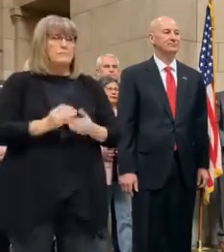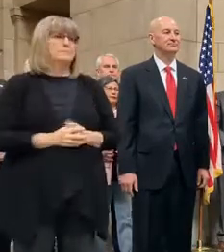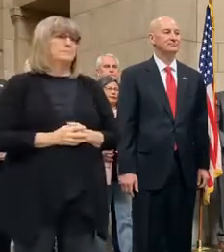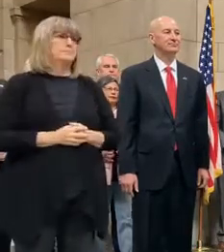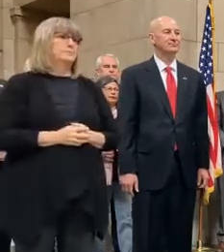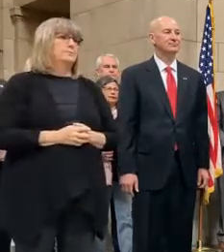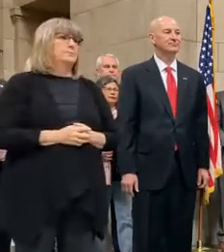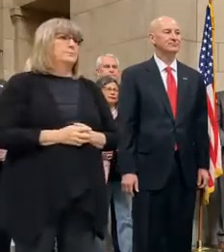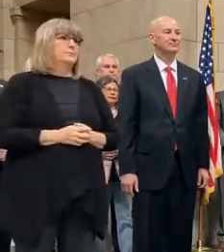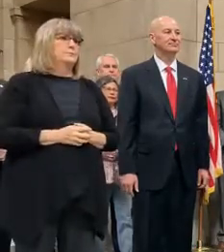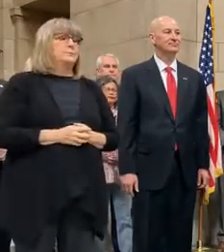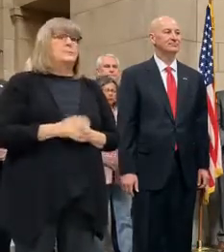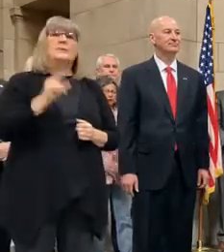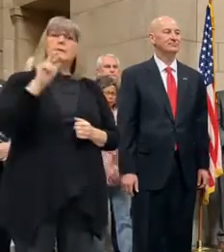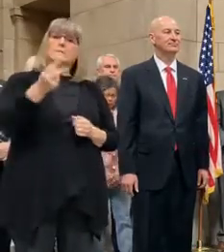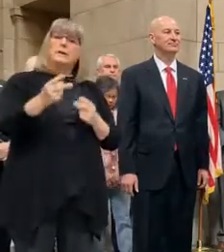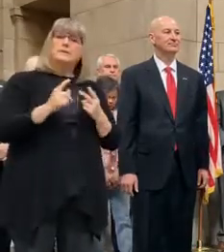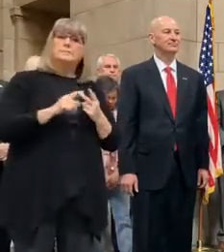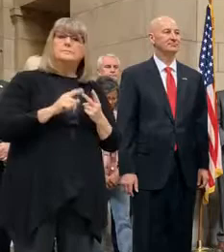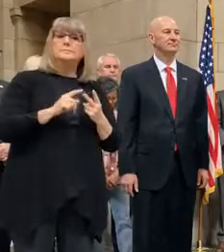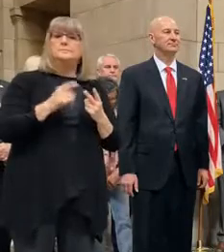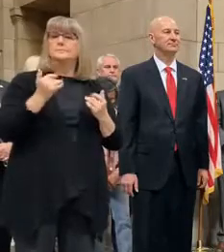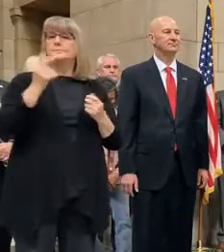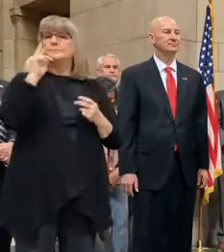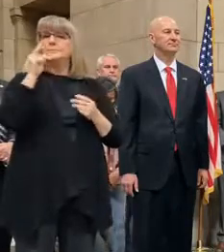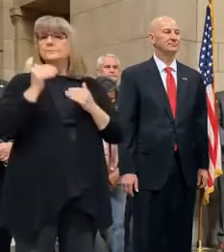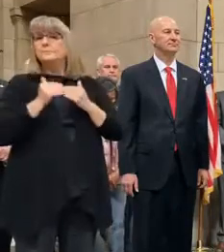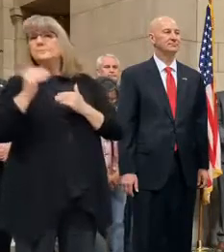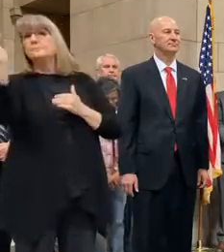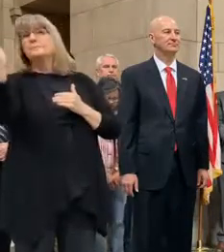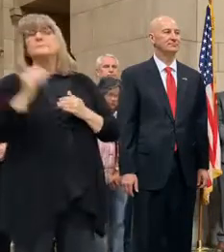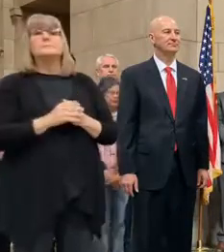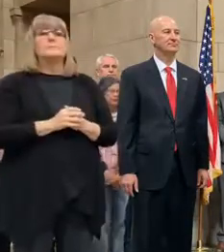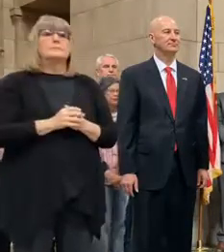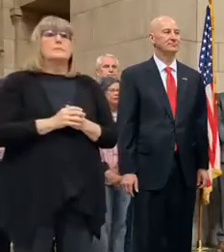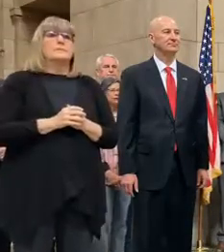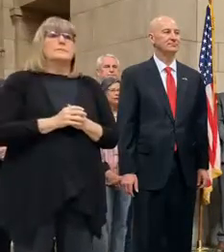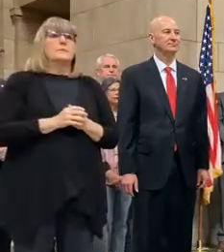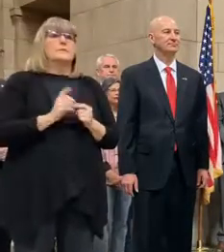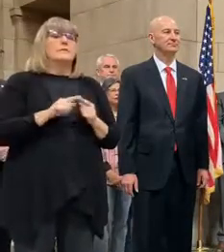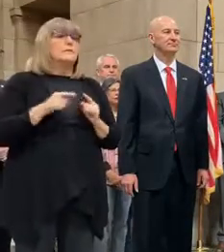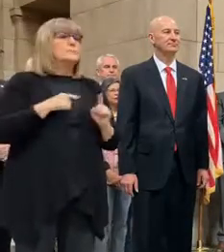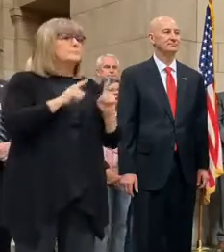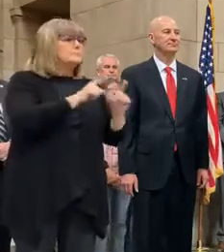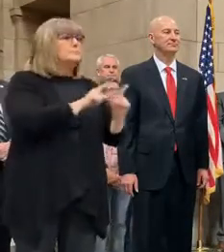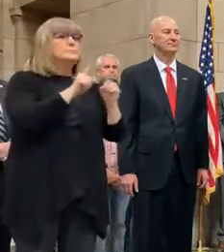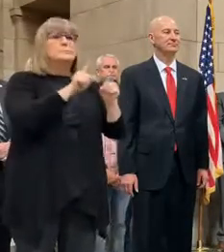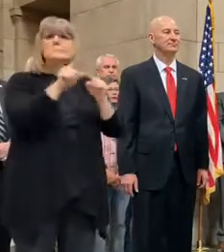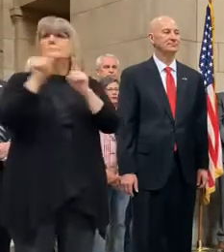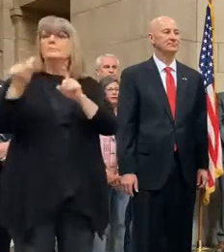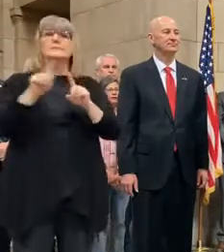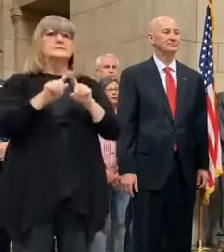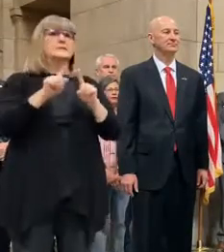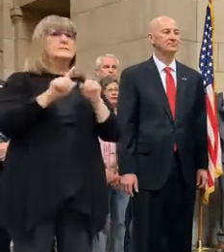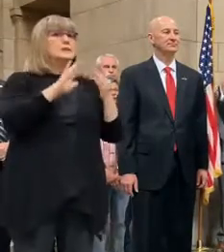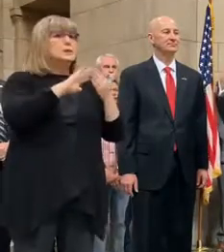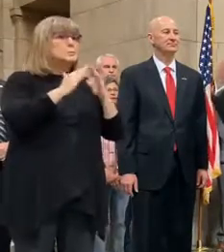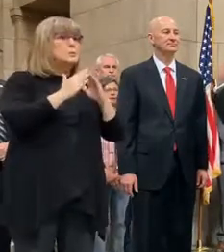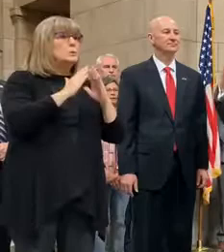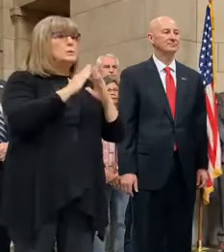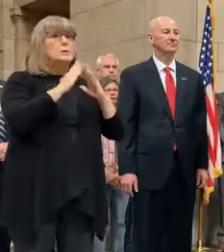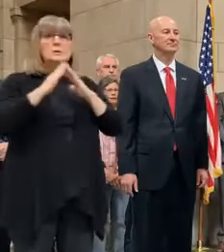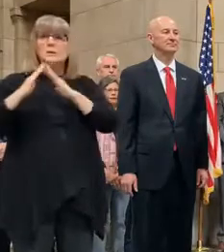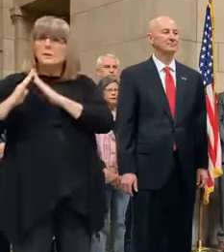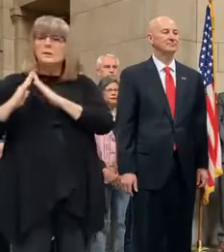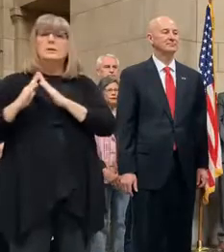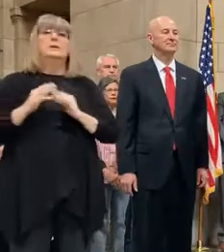#2, looking forward, as I go from community to community to community, the issue we have